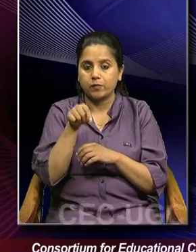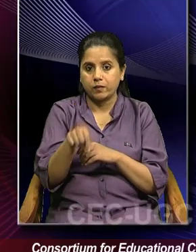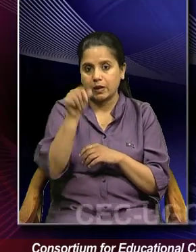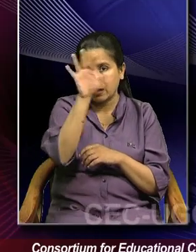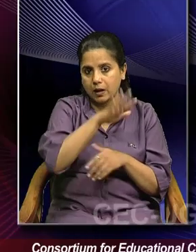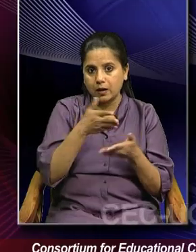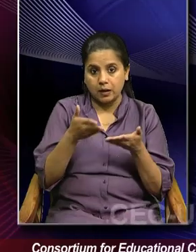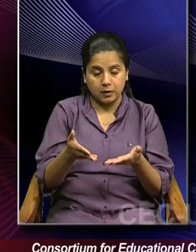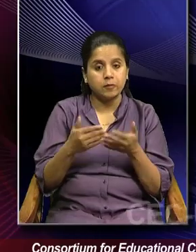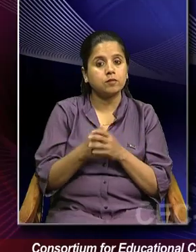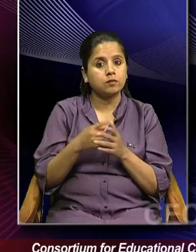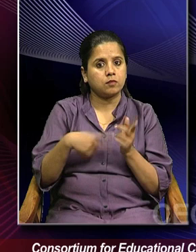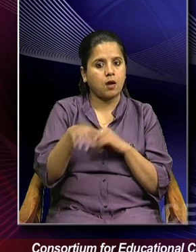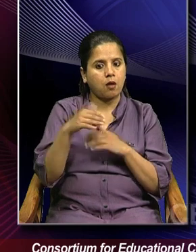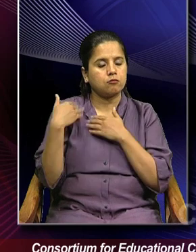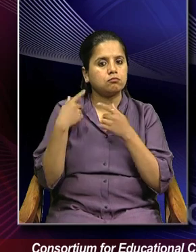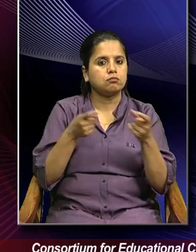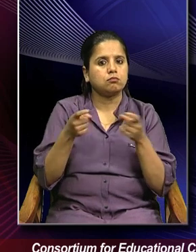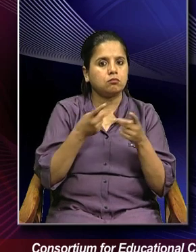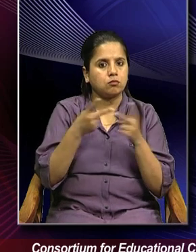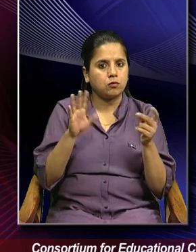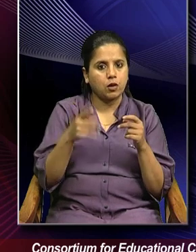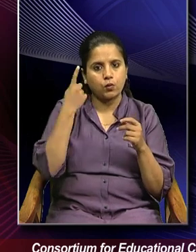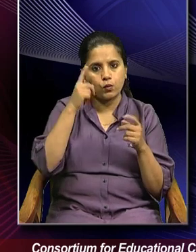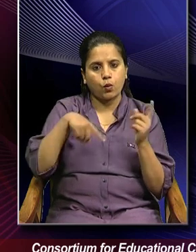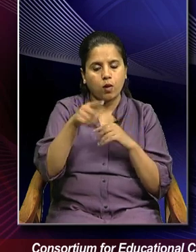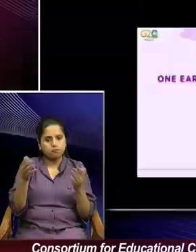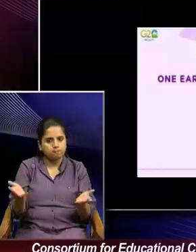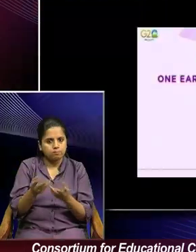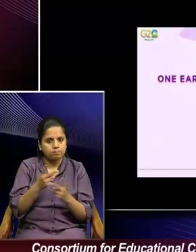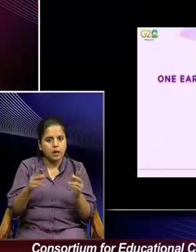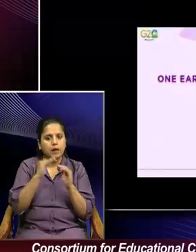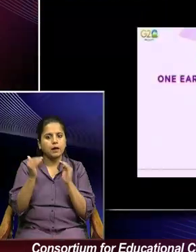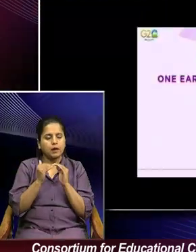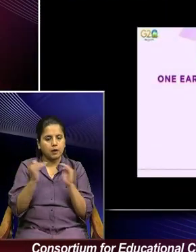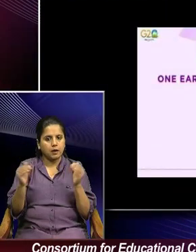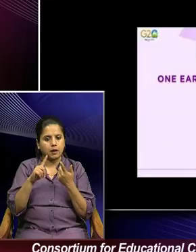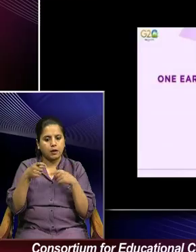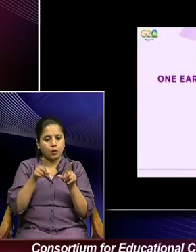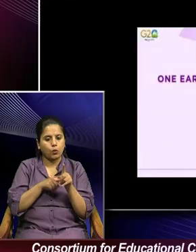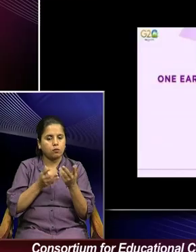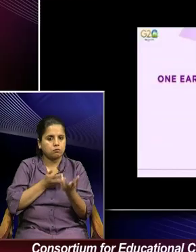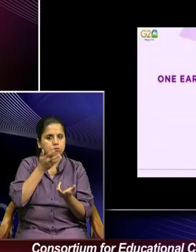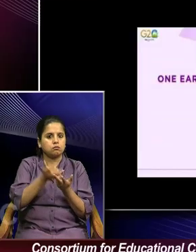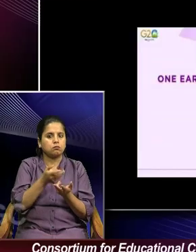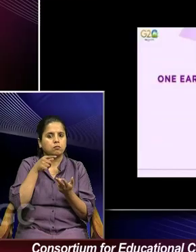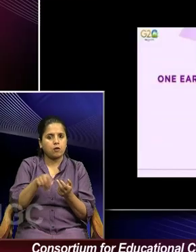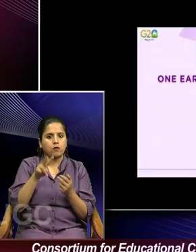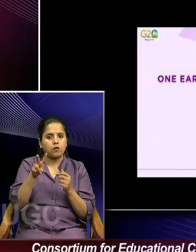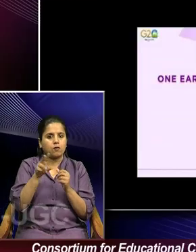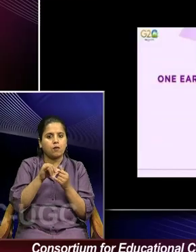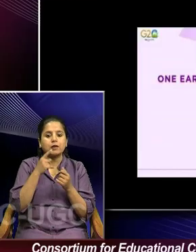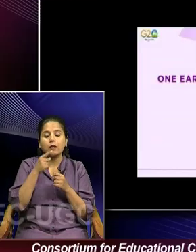India had the presidency, the call for embracing equity, in the bigger framework of